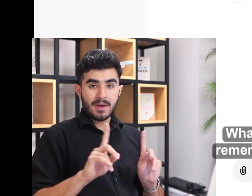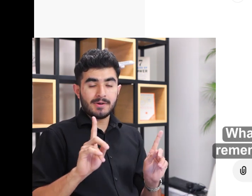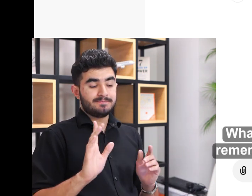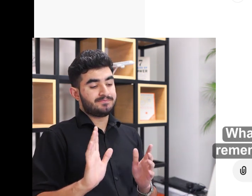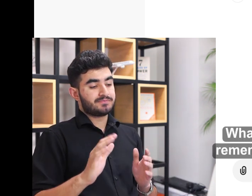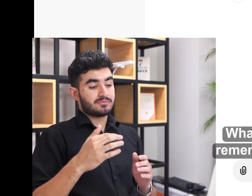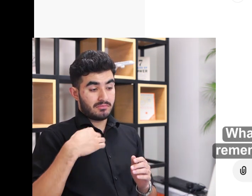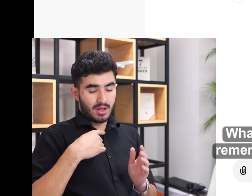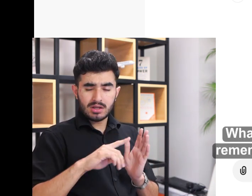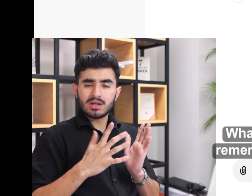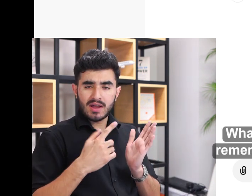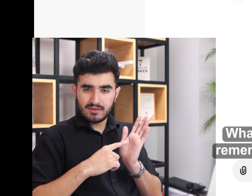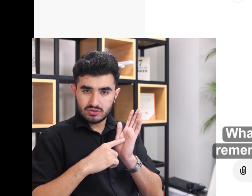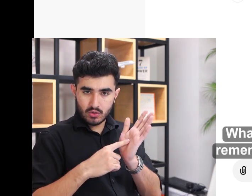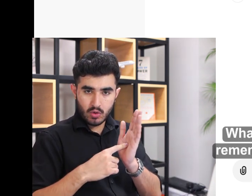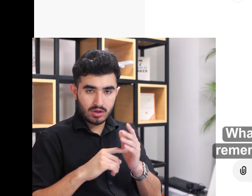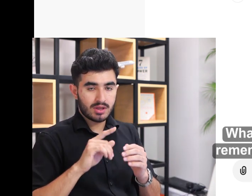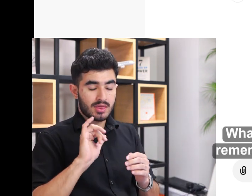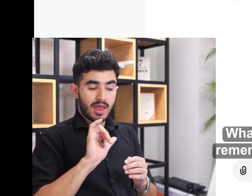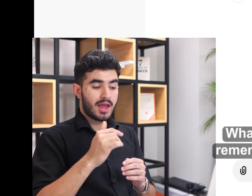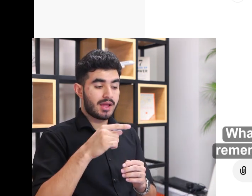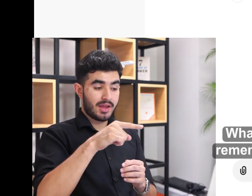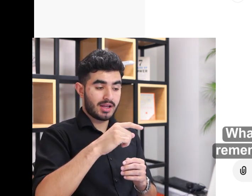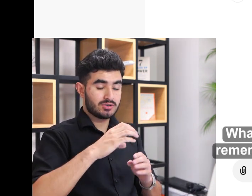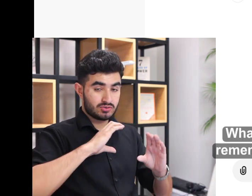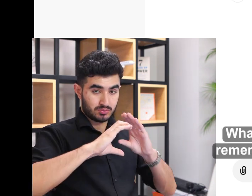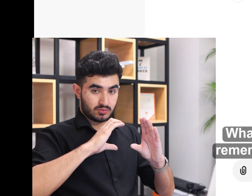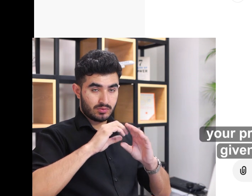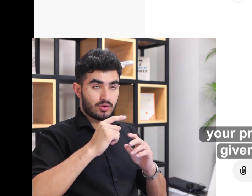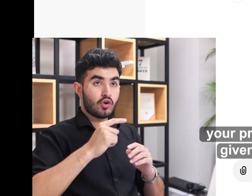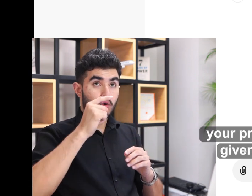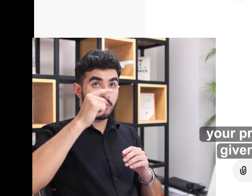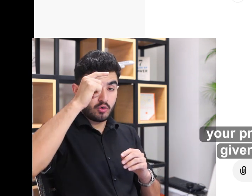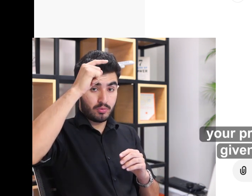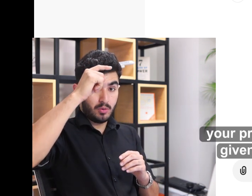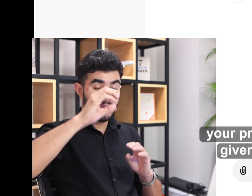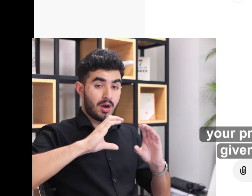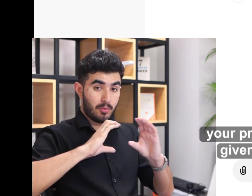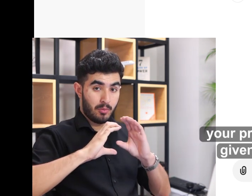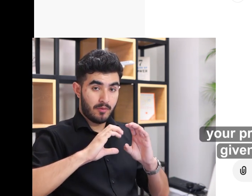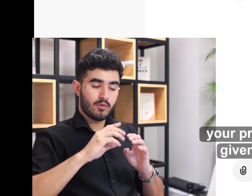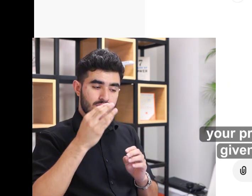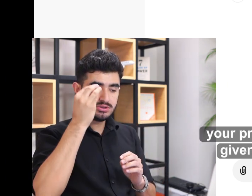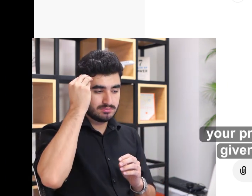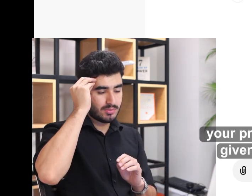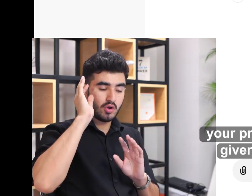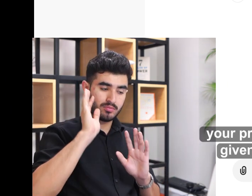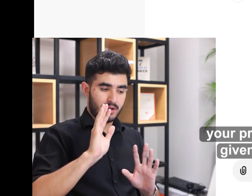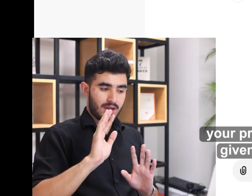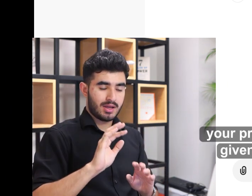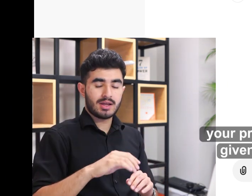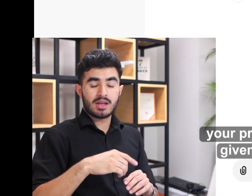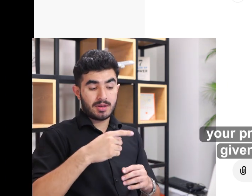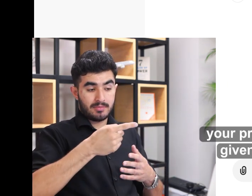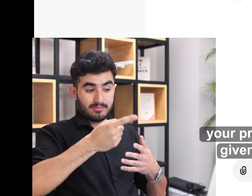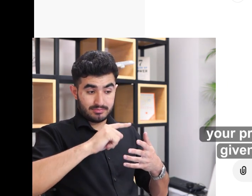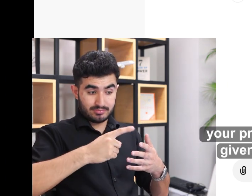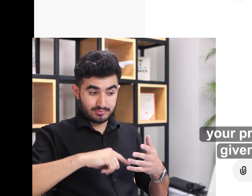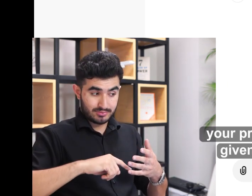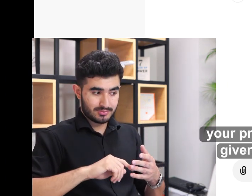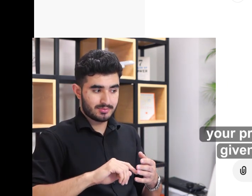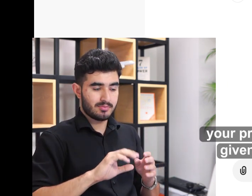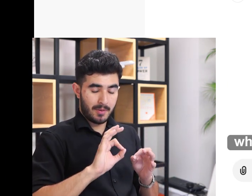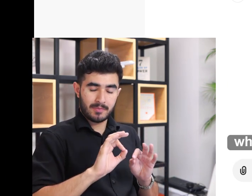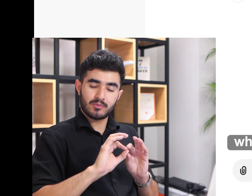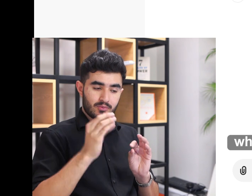What I wanted to show you is that it remembers everything you have asked your prompts or any information you have given, and uses that information